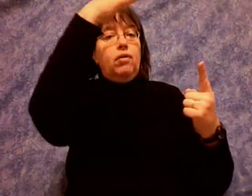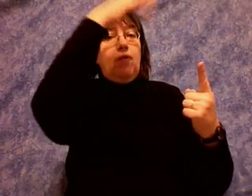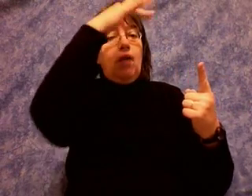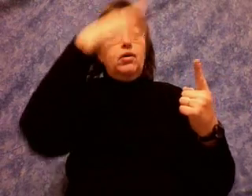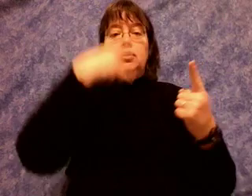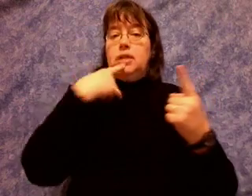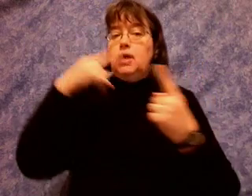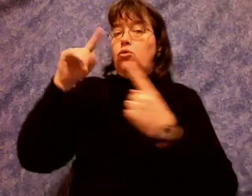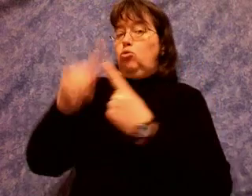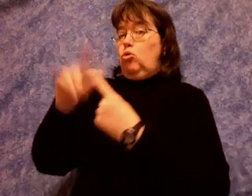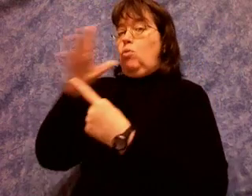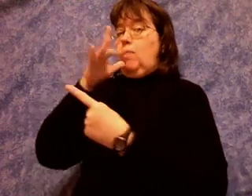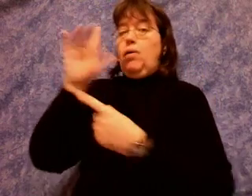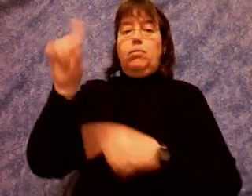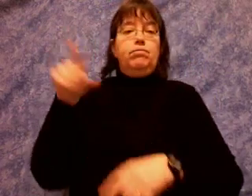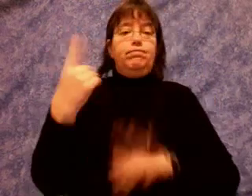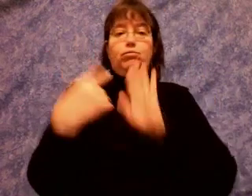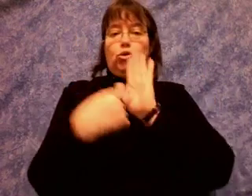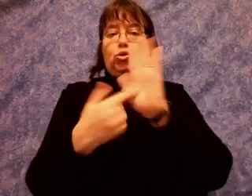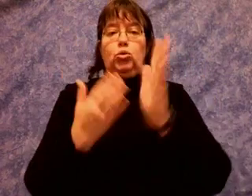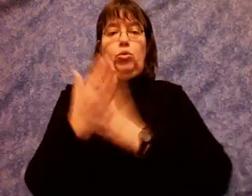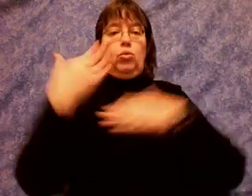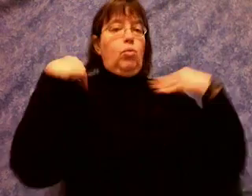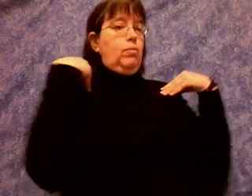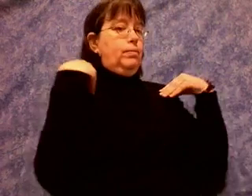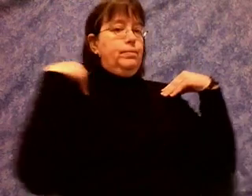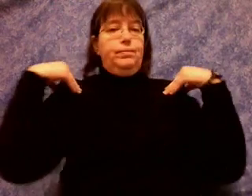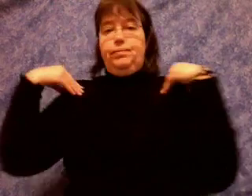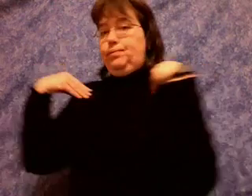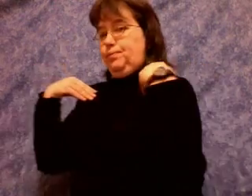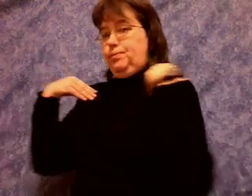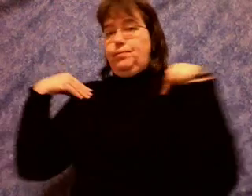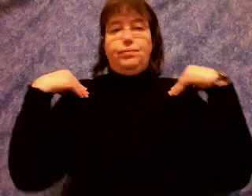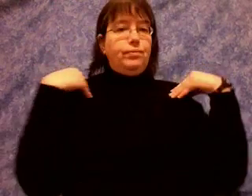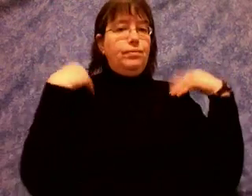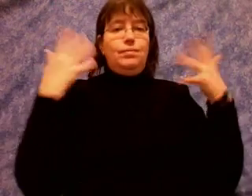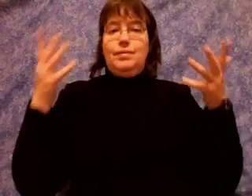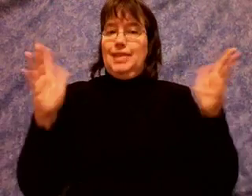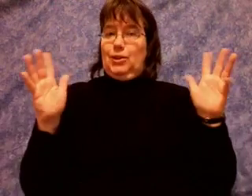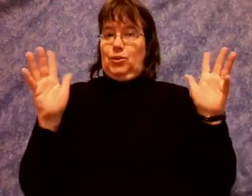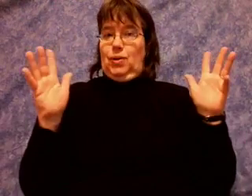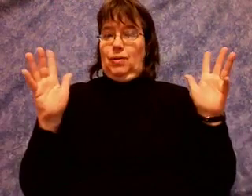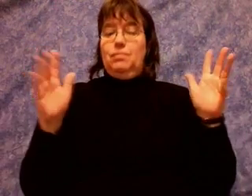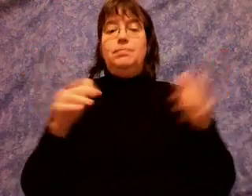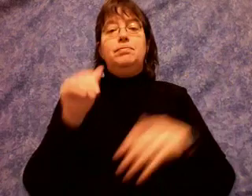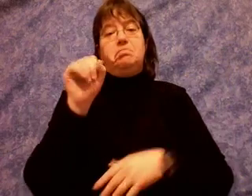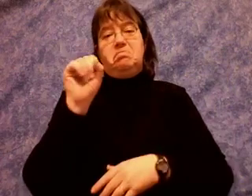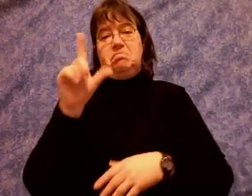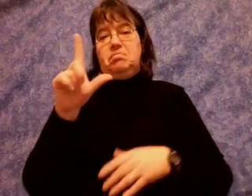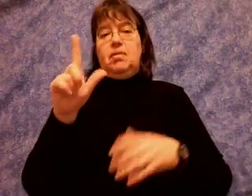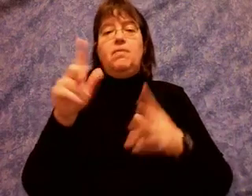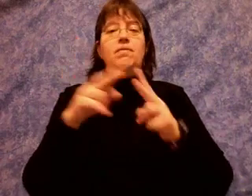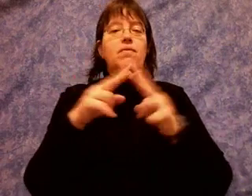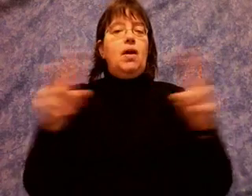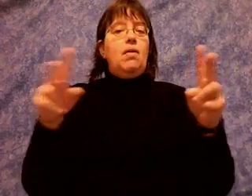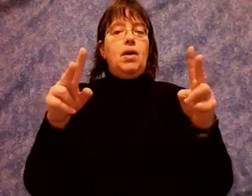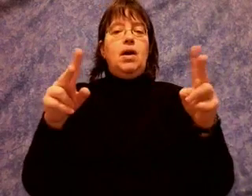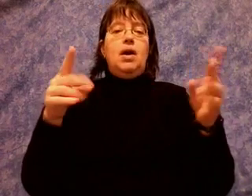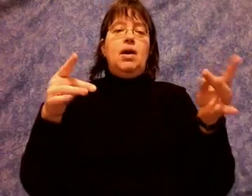simply by body shifting and indicating it by body shifting, shoulder shifting, and eye gaze. That's all. That's what American